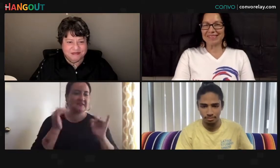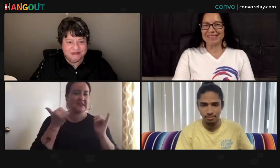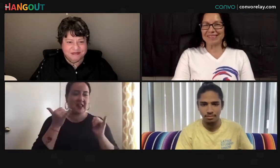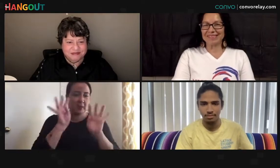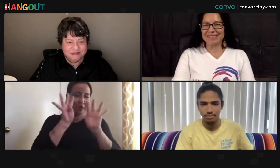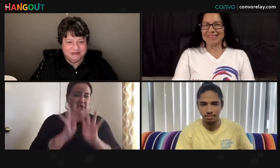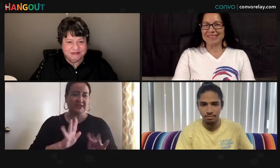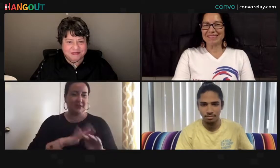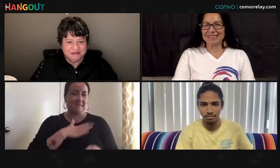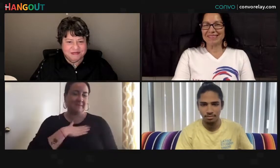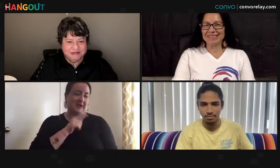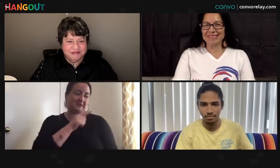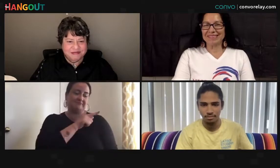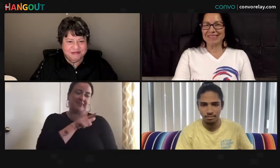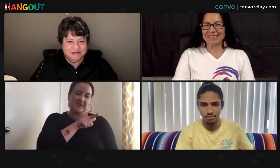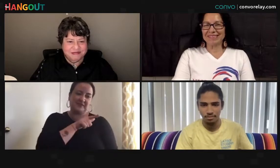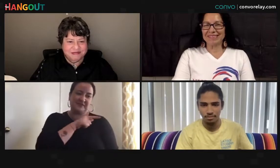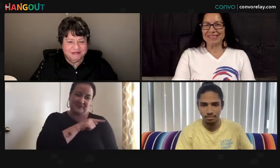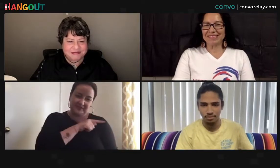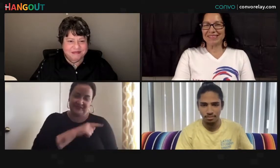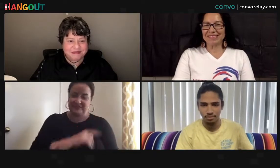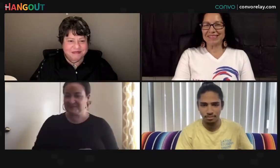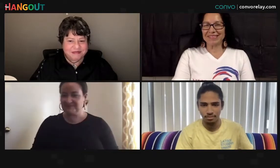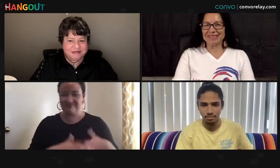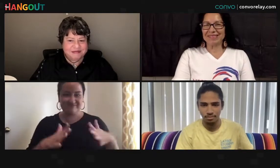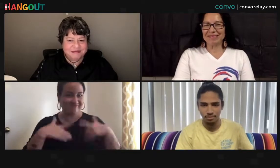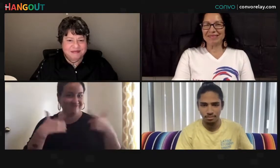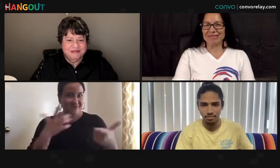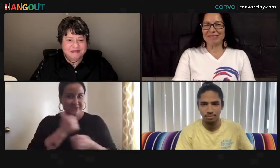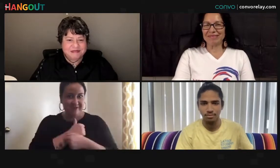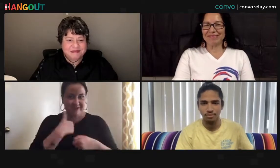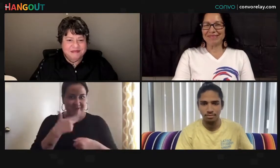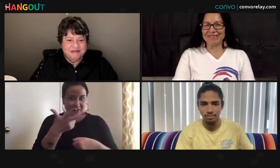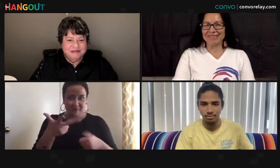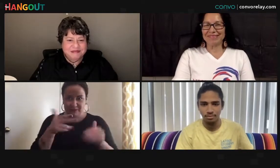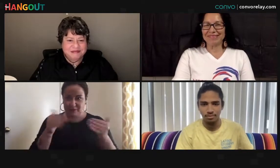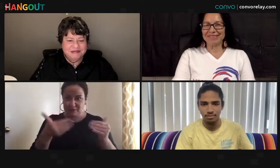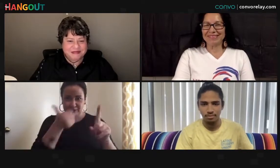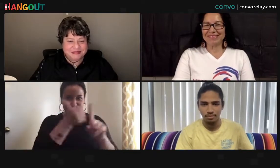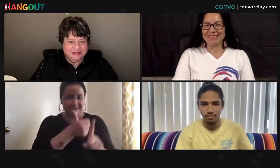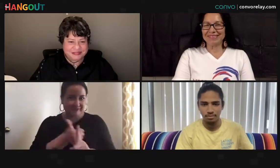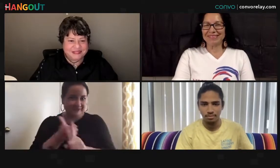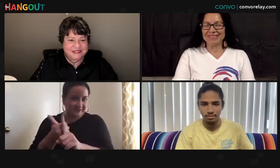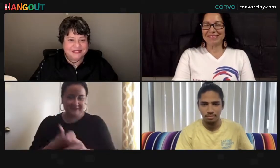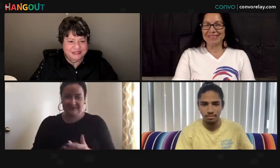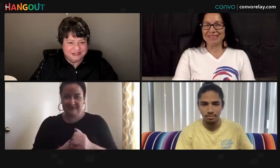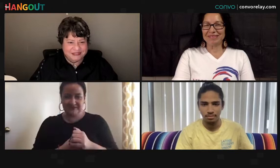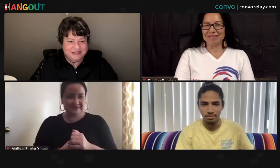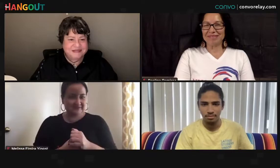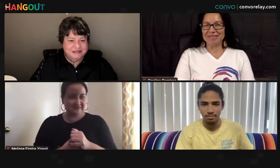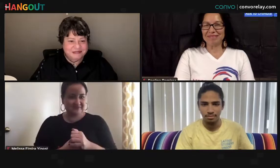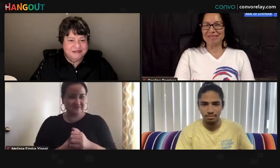background with a gold doorknob here, and then some golden curtains to my left. I would love for the three of you to introduce